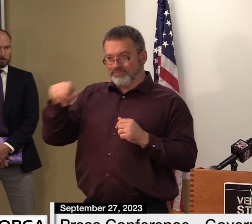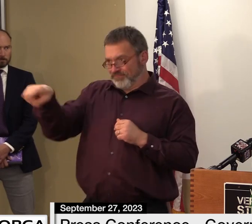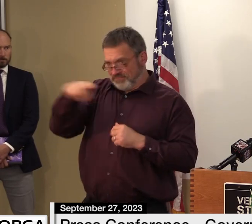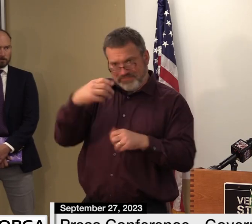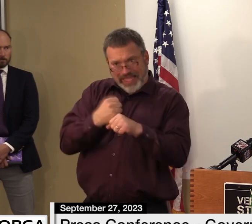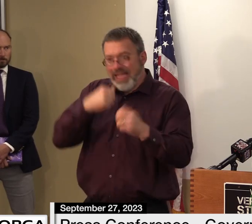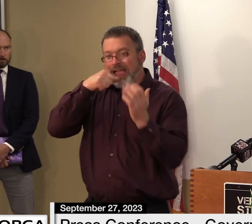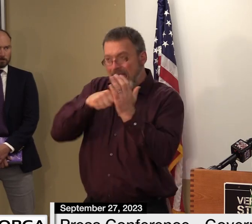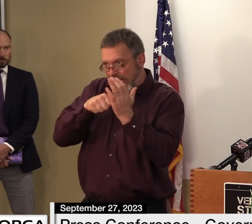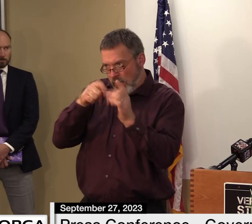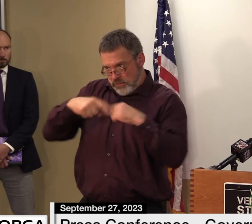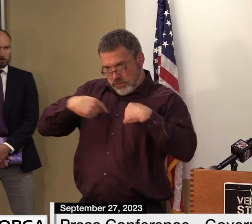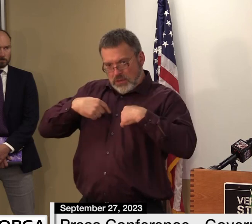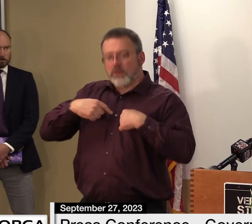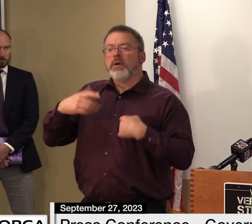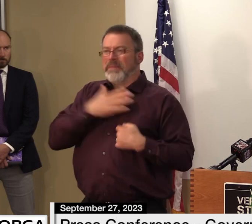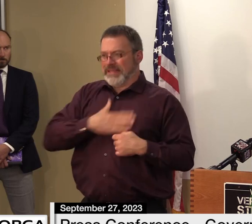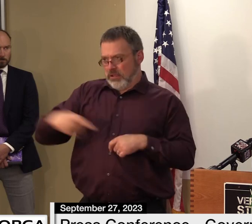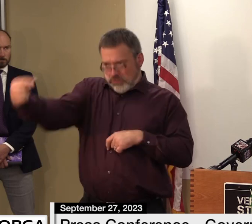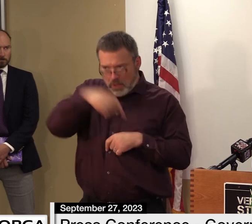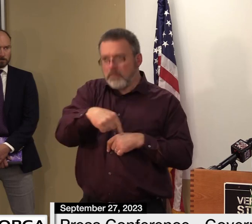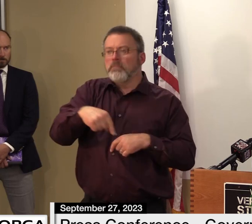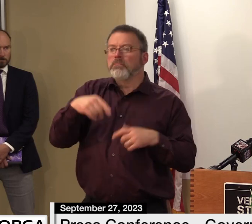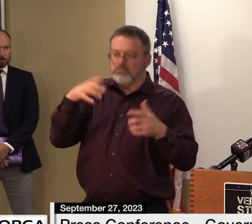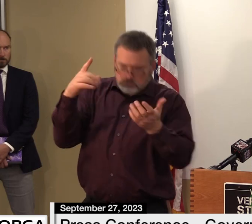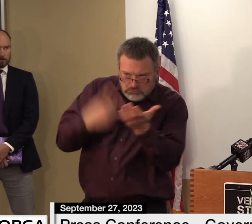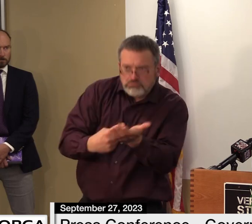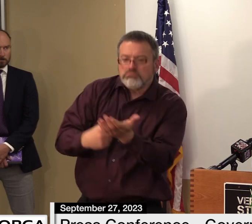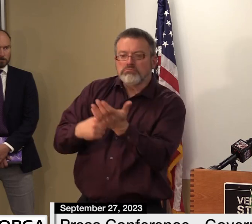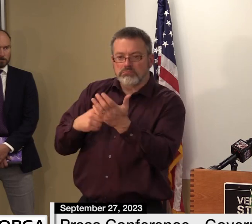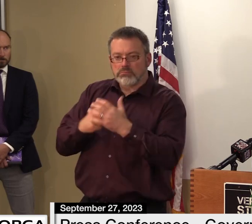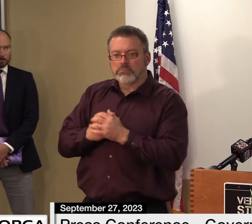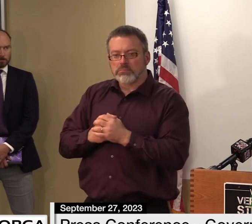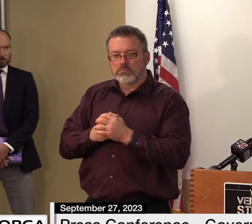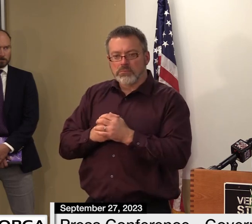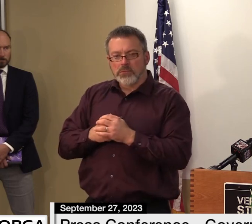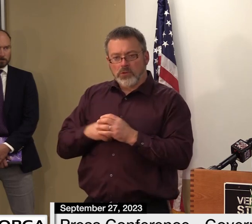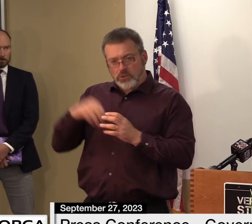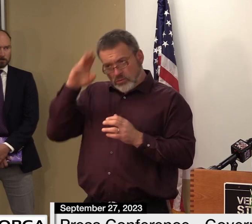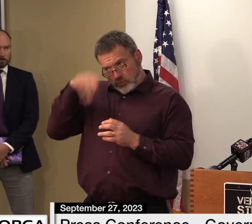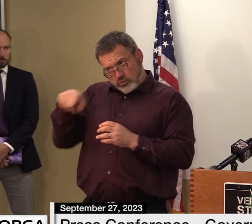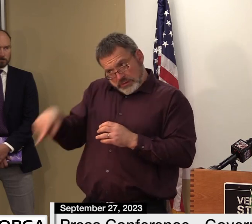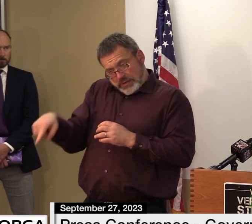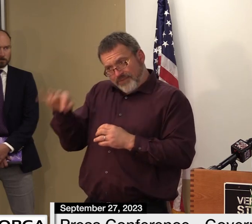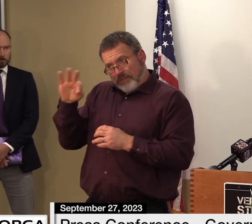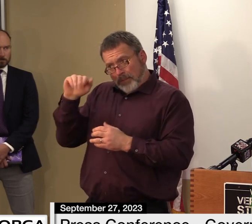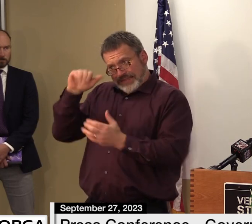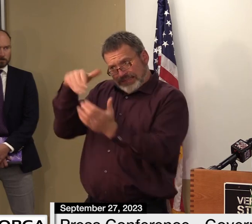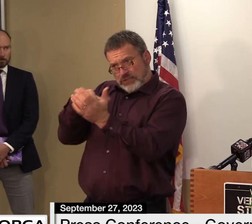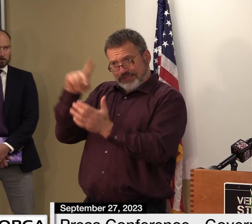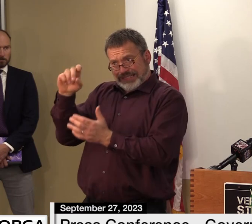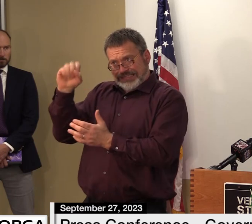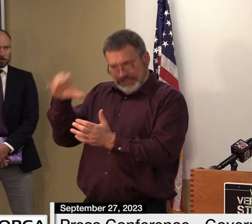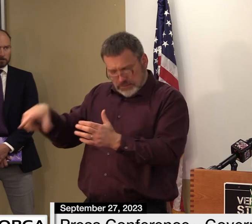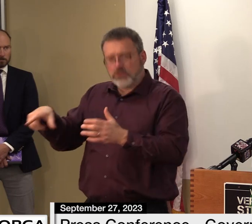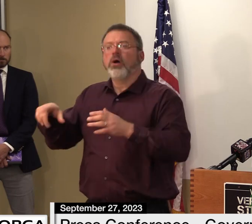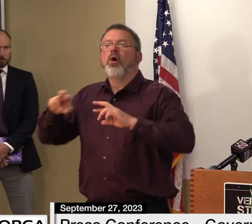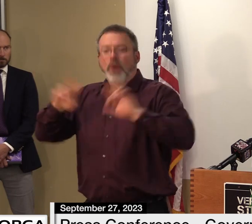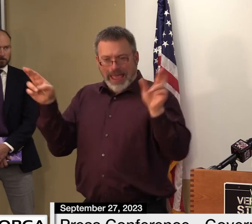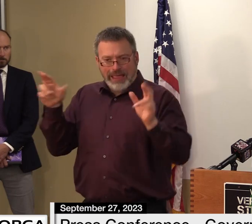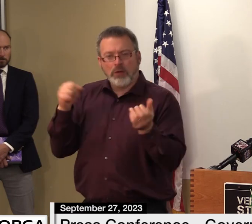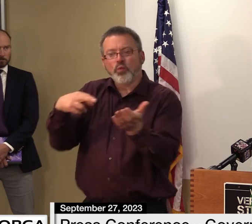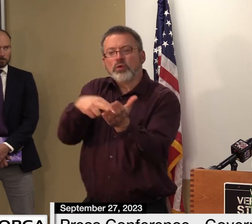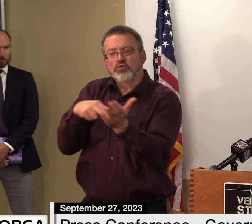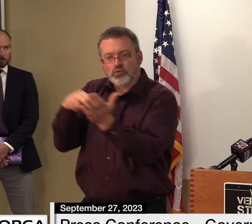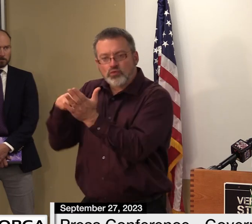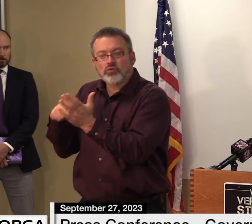it. That's a primary purpose for them, although they can also register there. The location we have in Barton will be